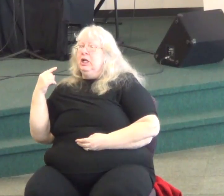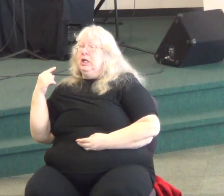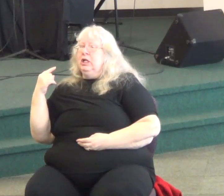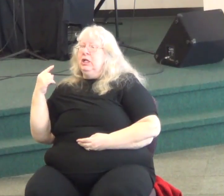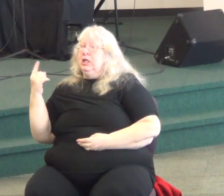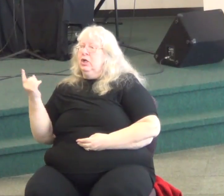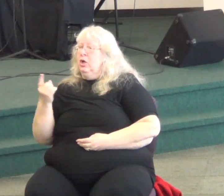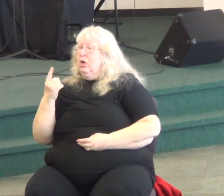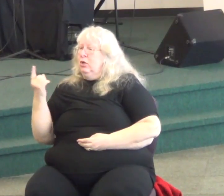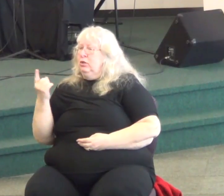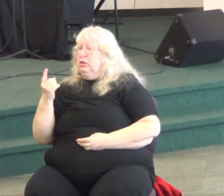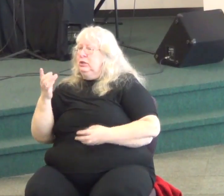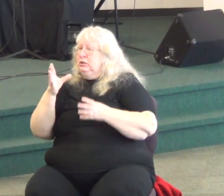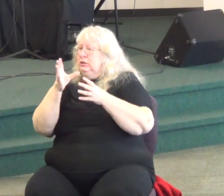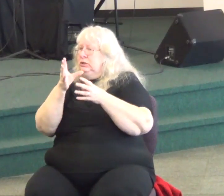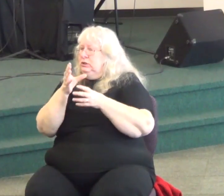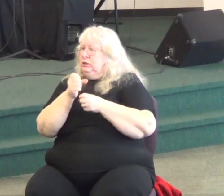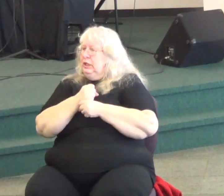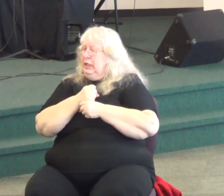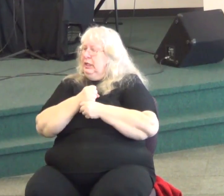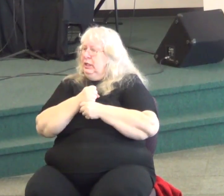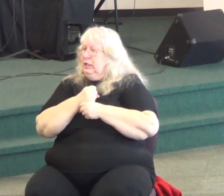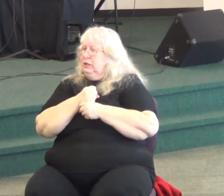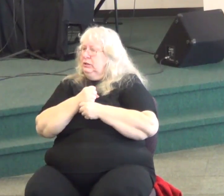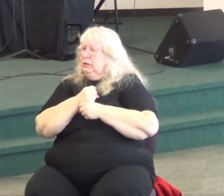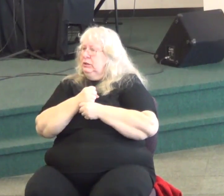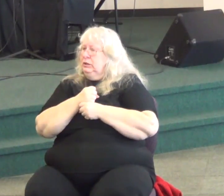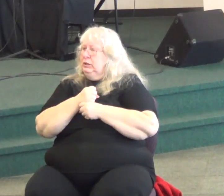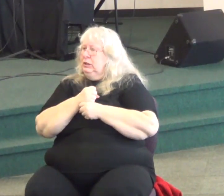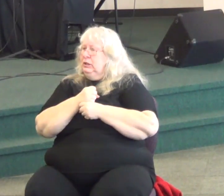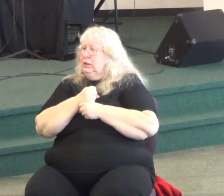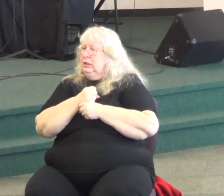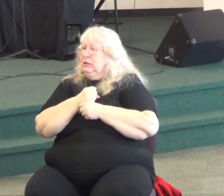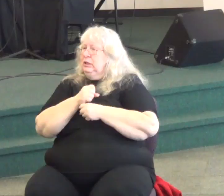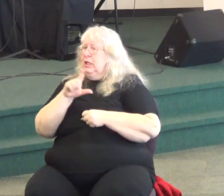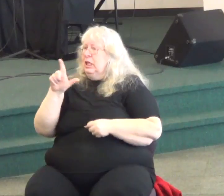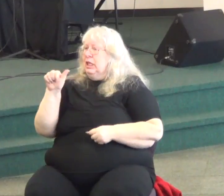Lazarus' life by not showing up and letting him pass a normal death.